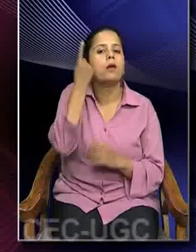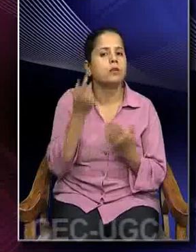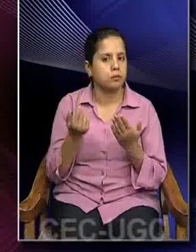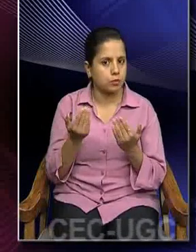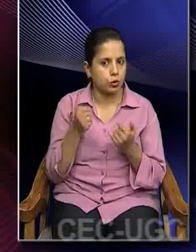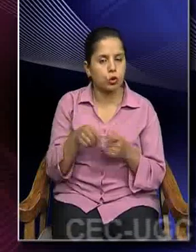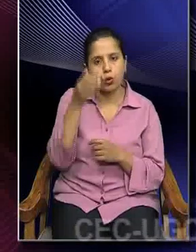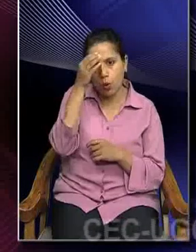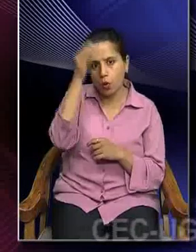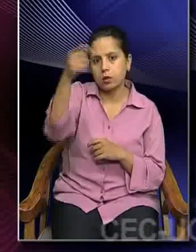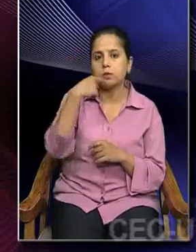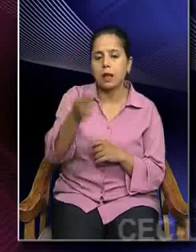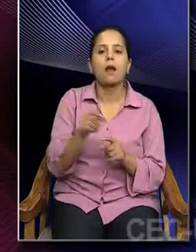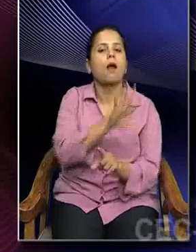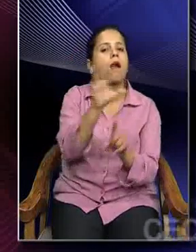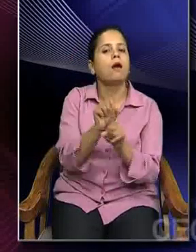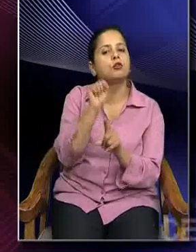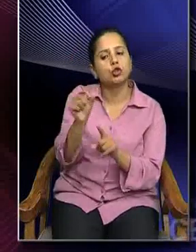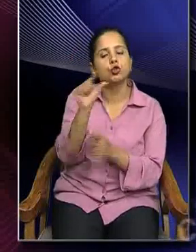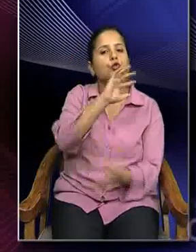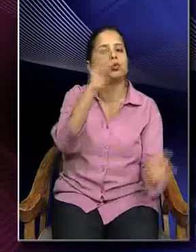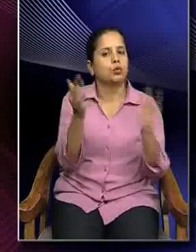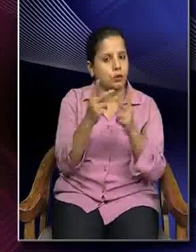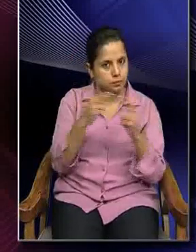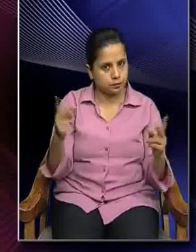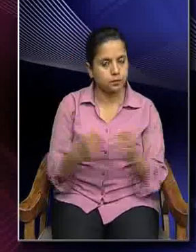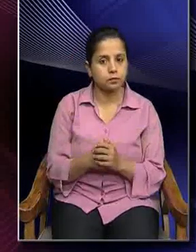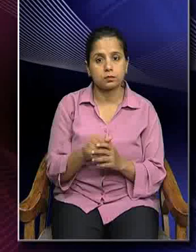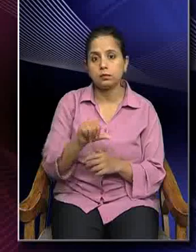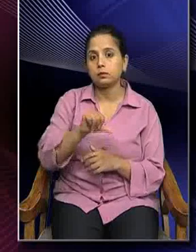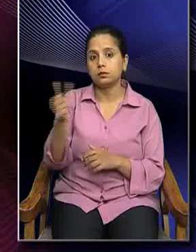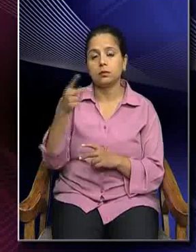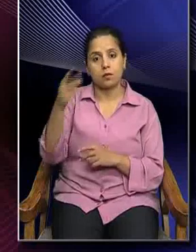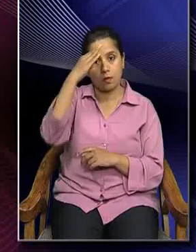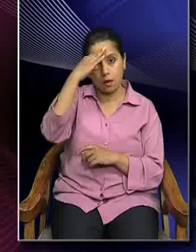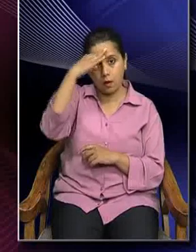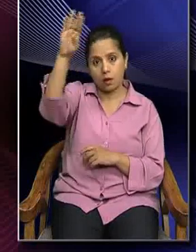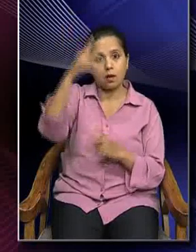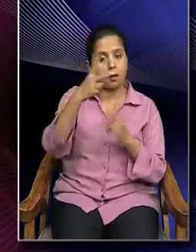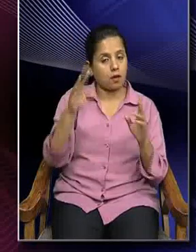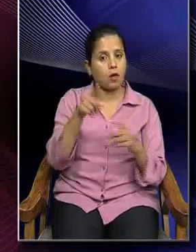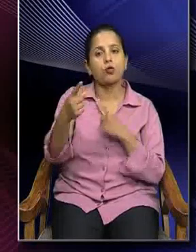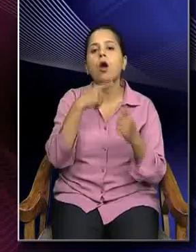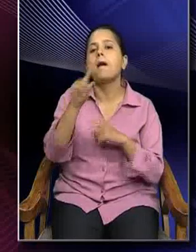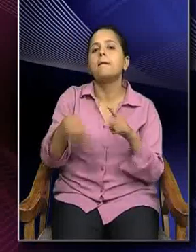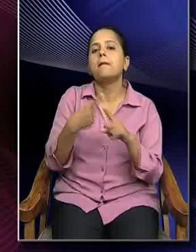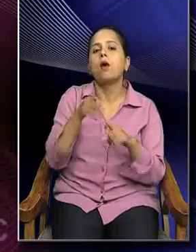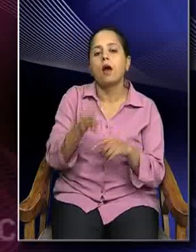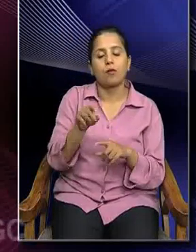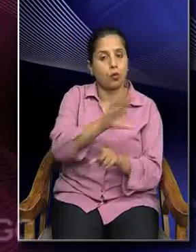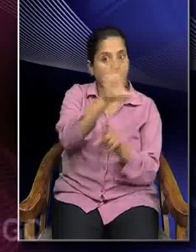the concept of cultural universal. Another anthropologist who talks about